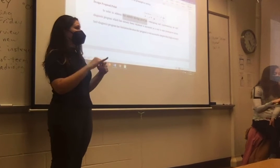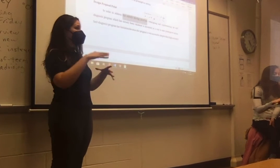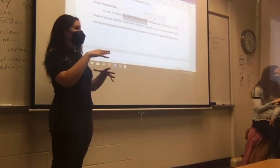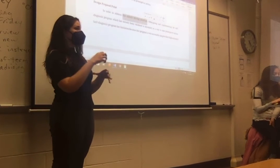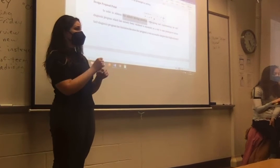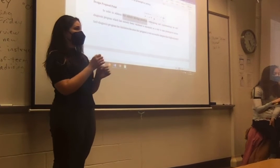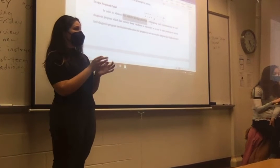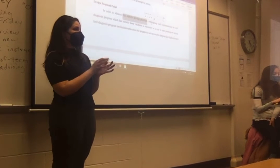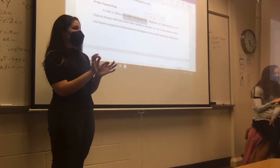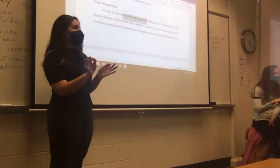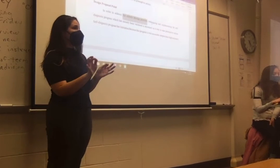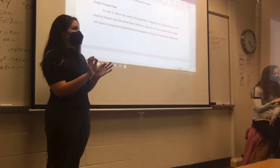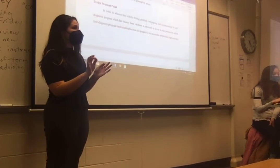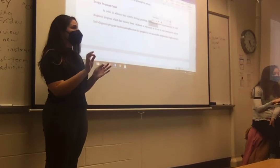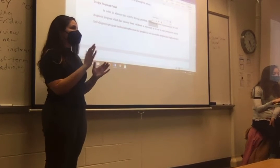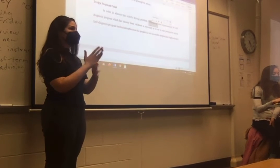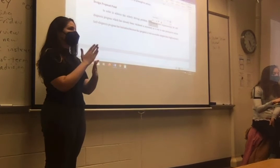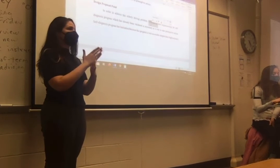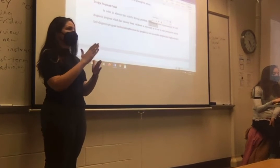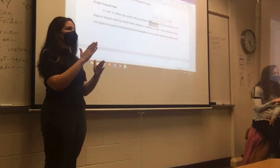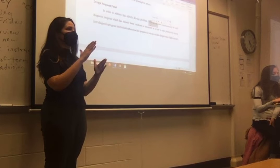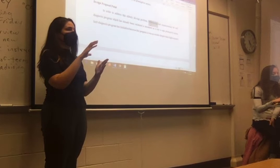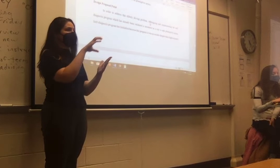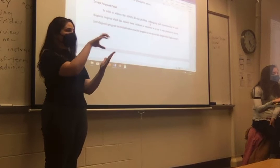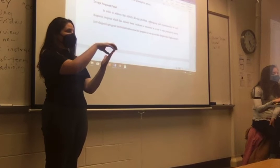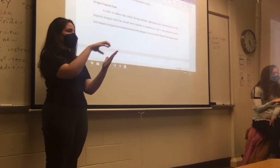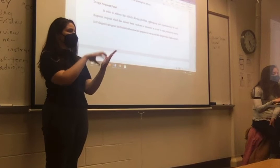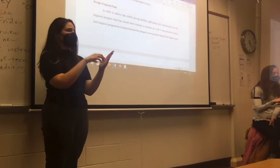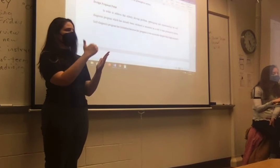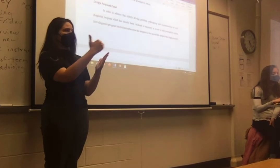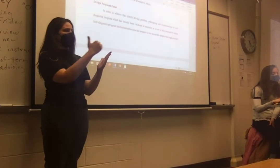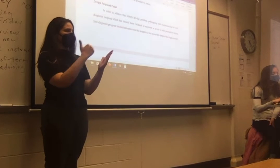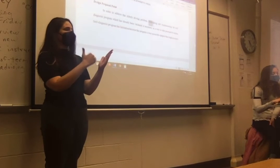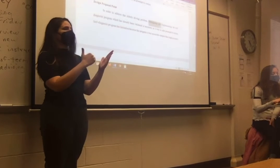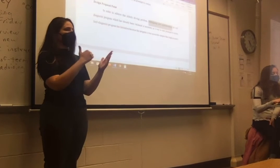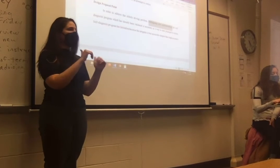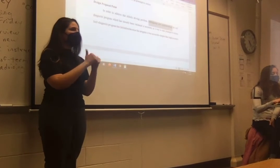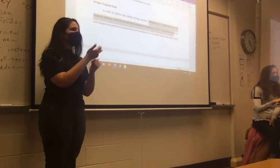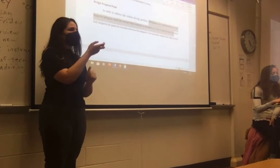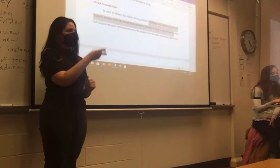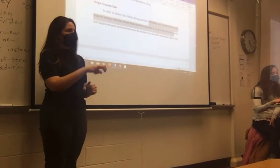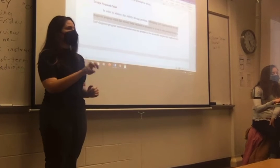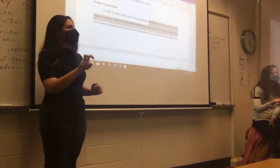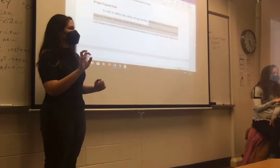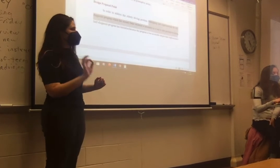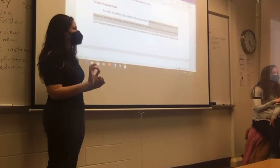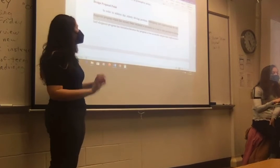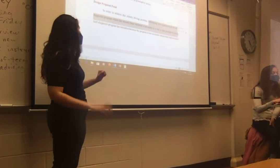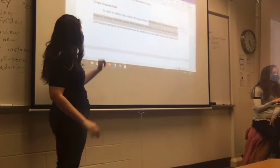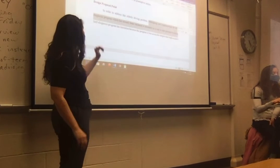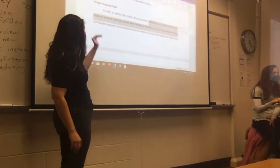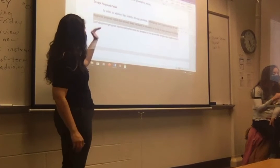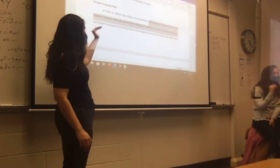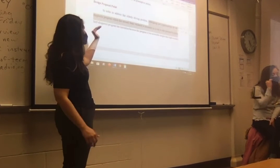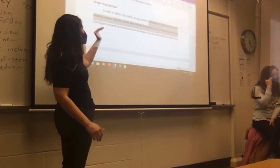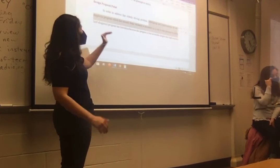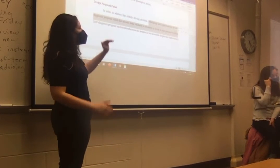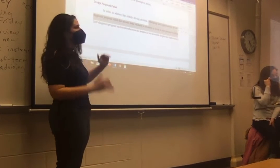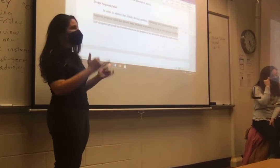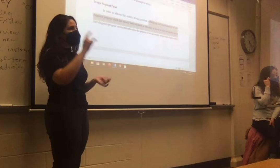And then, maybe the purpose here is stated. Redesigning and supplementing